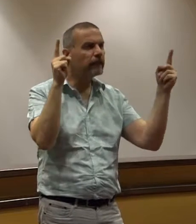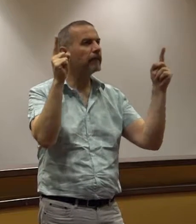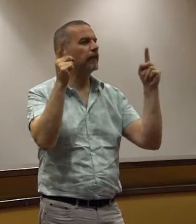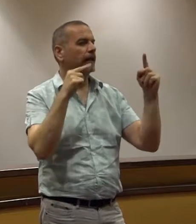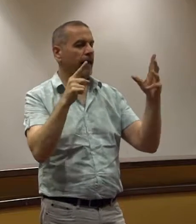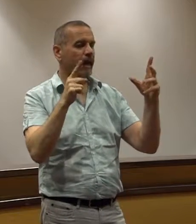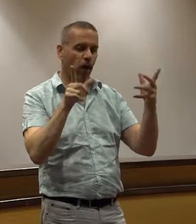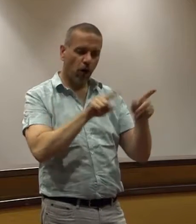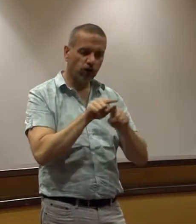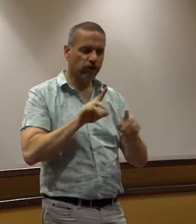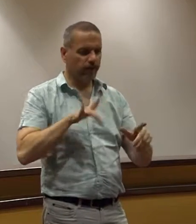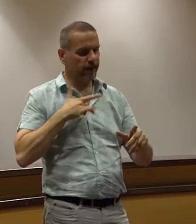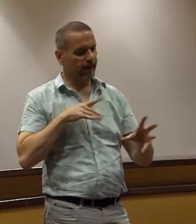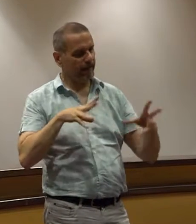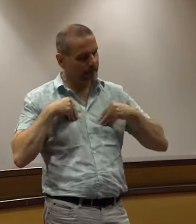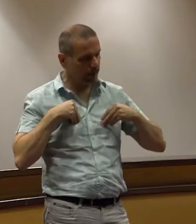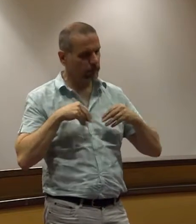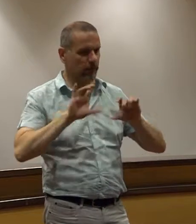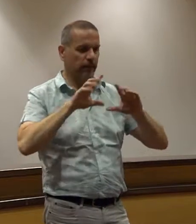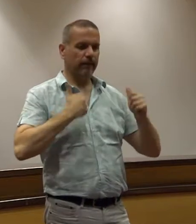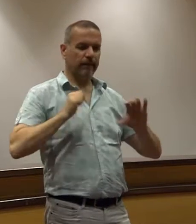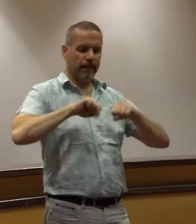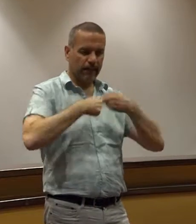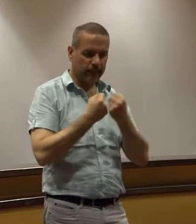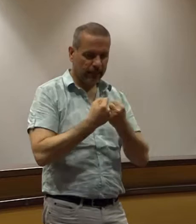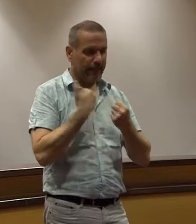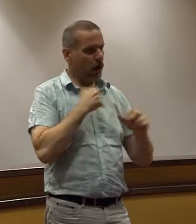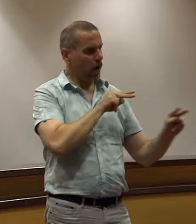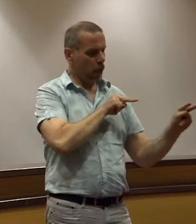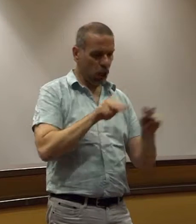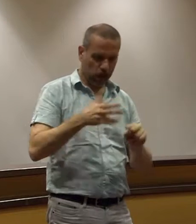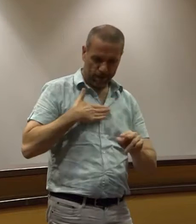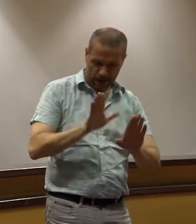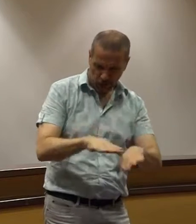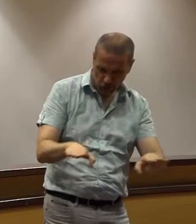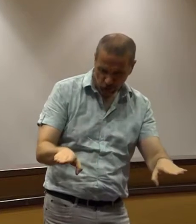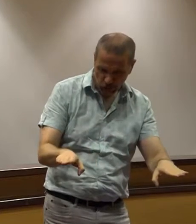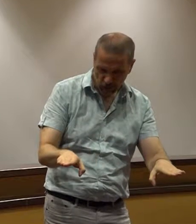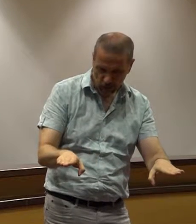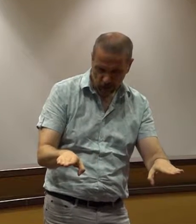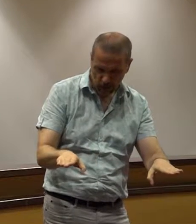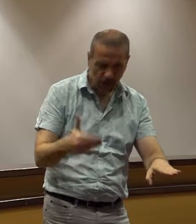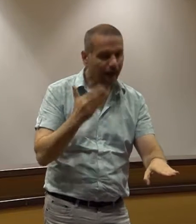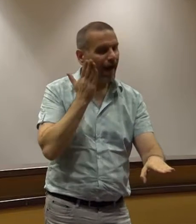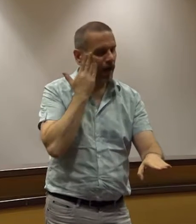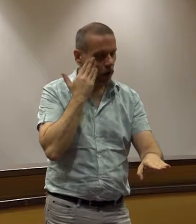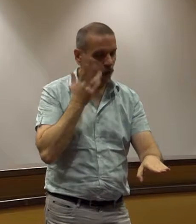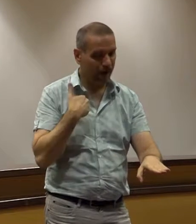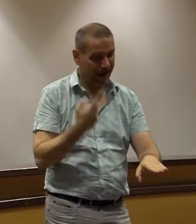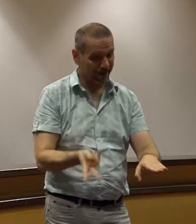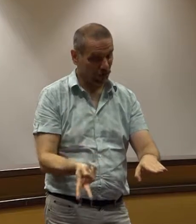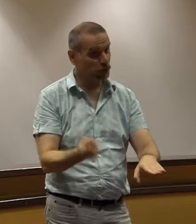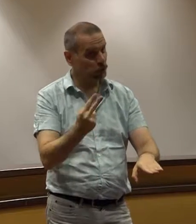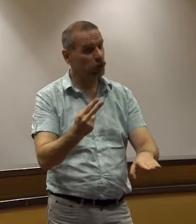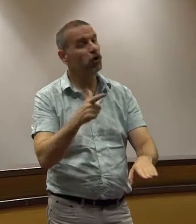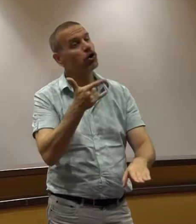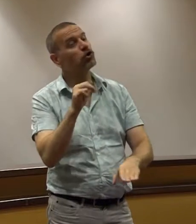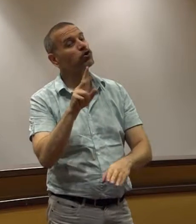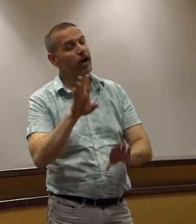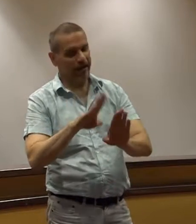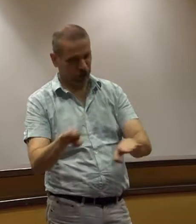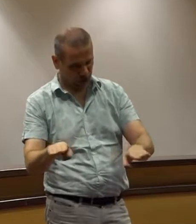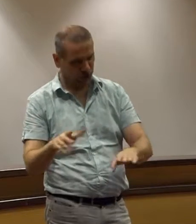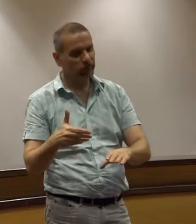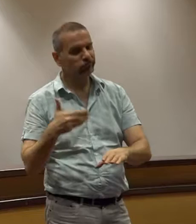be accepted. Now I look at my own children, and now I'm also a nonna. We have 2 grandchildren, and I